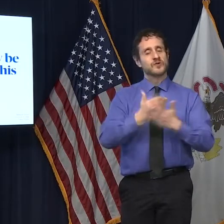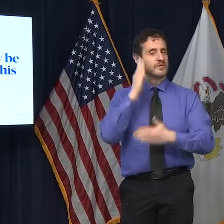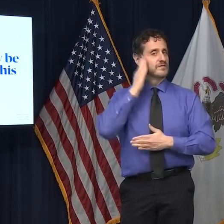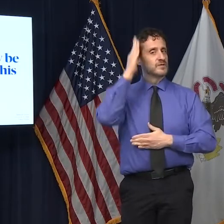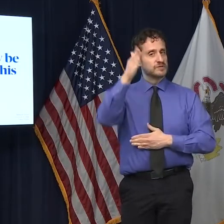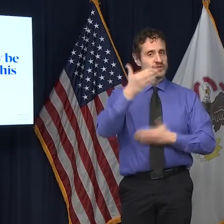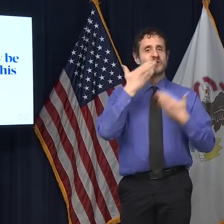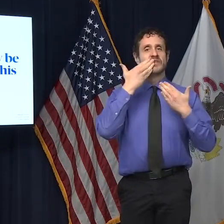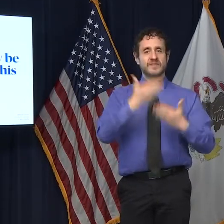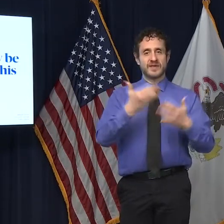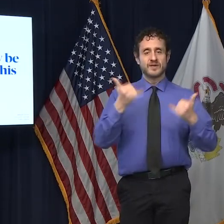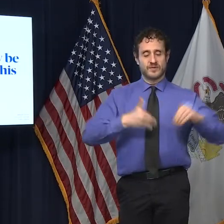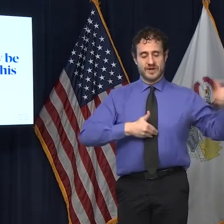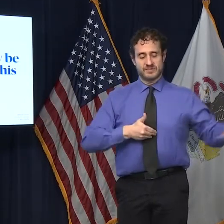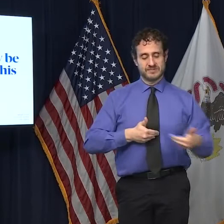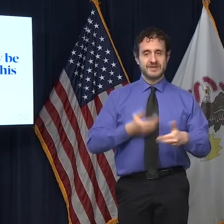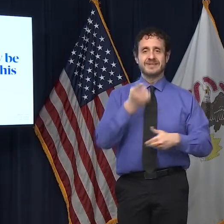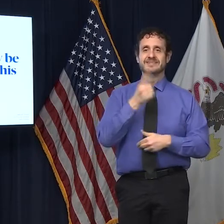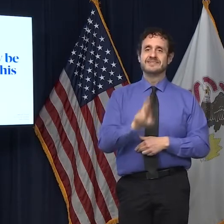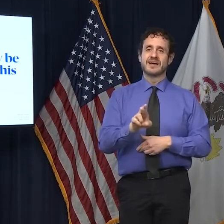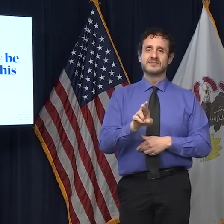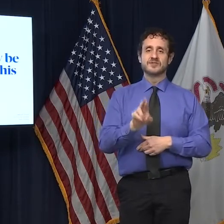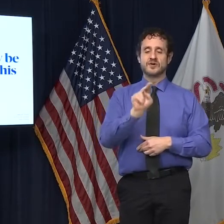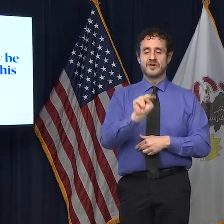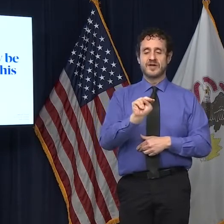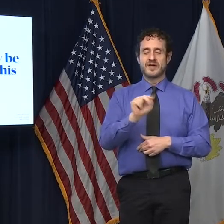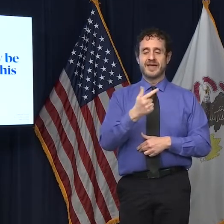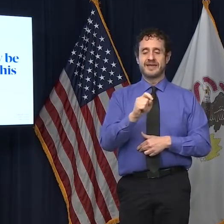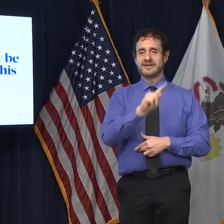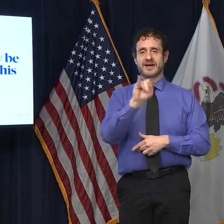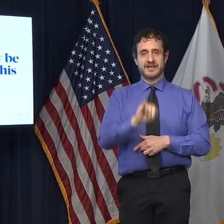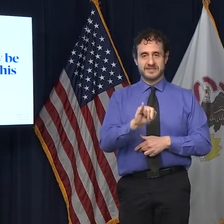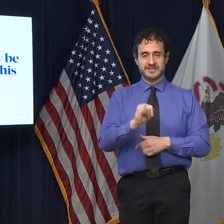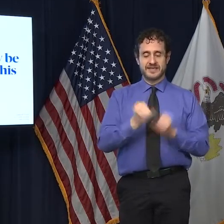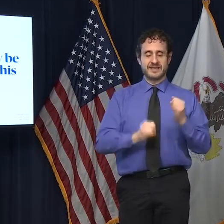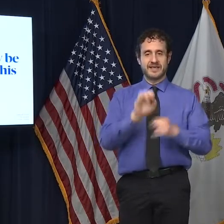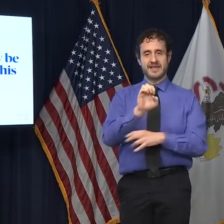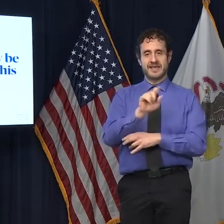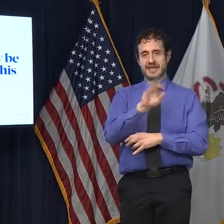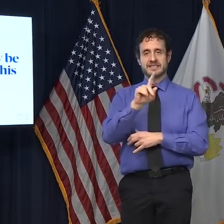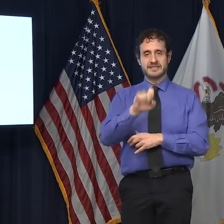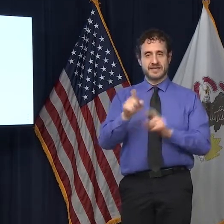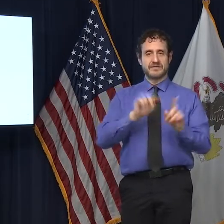you, and now I'd like to introduce Dr. Ngozi Ezike from our Department of Public Health.